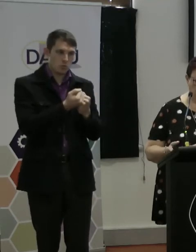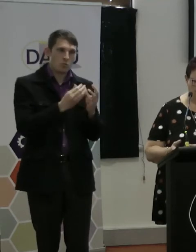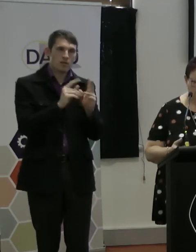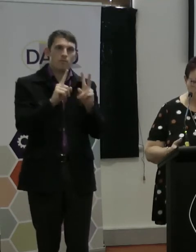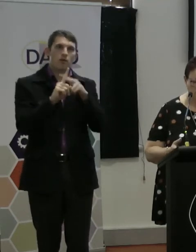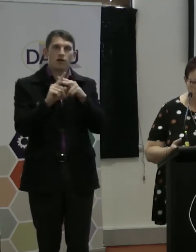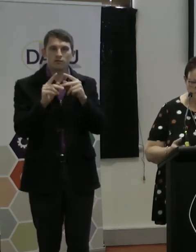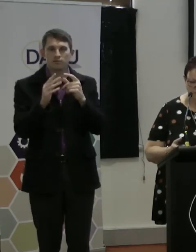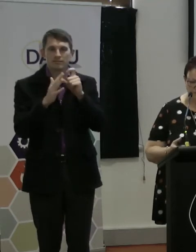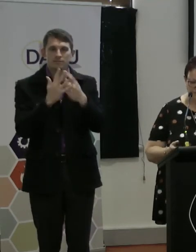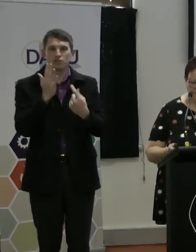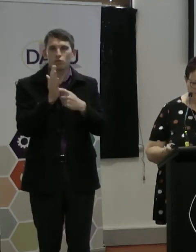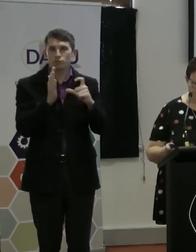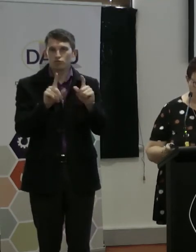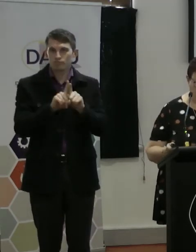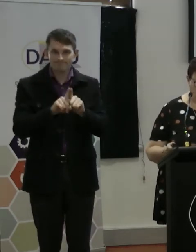application.